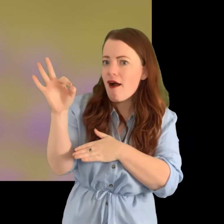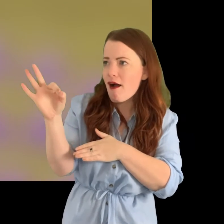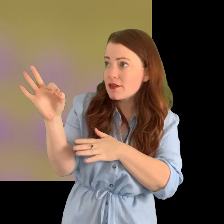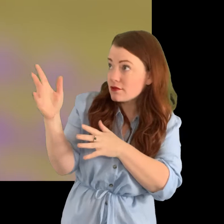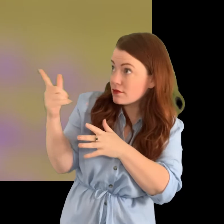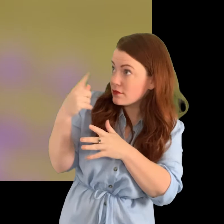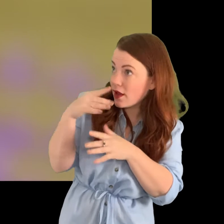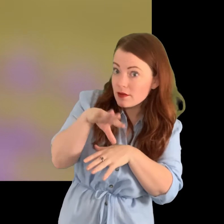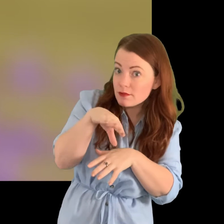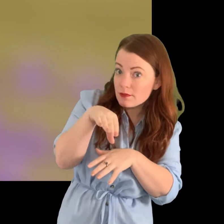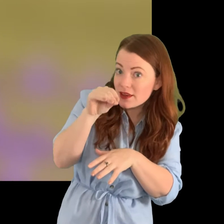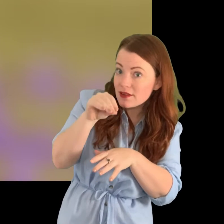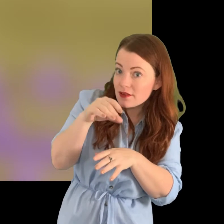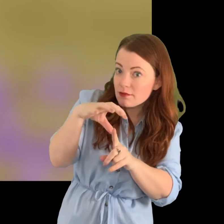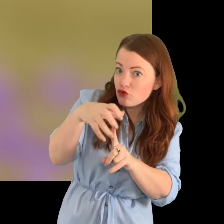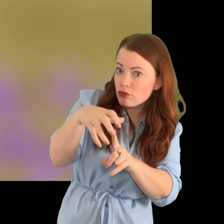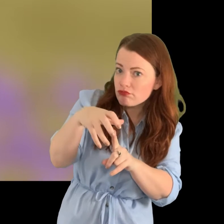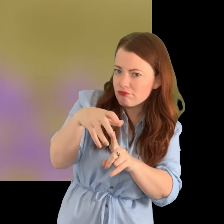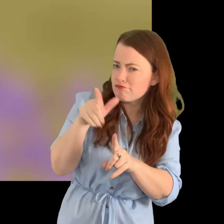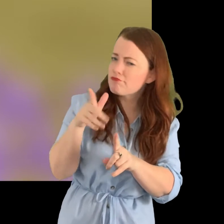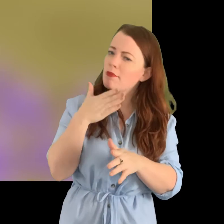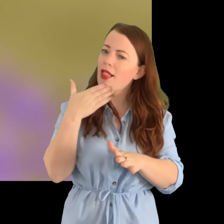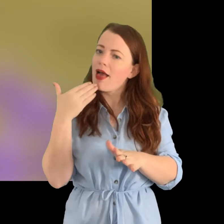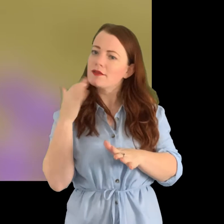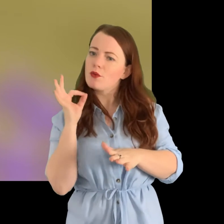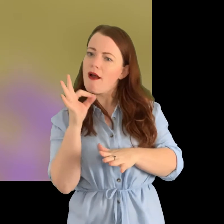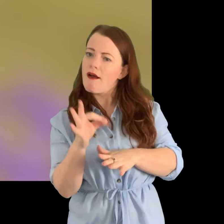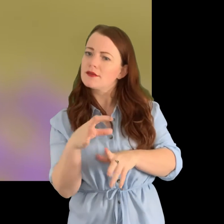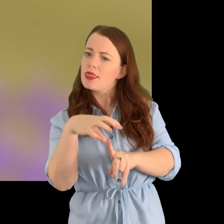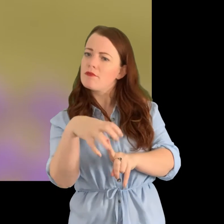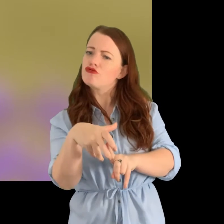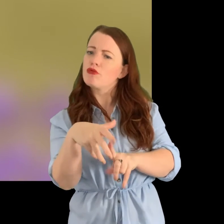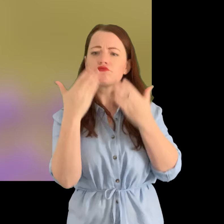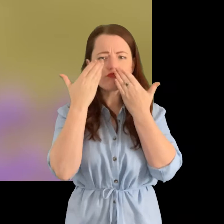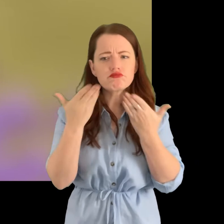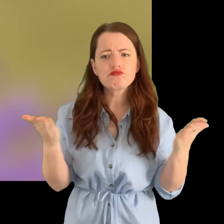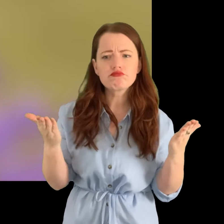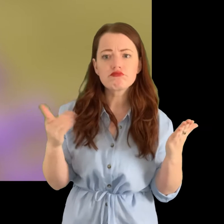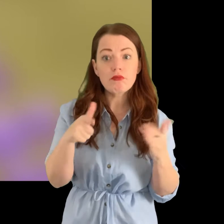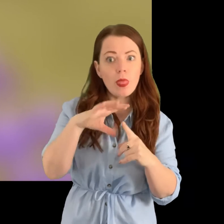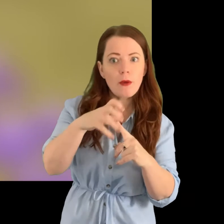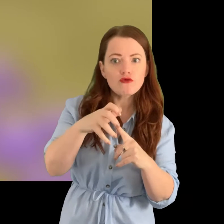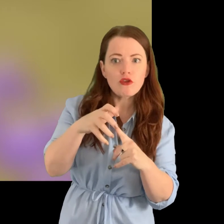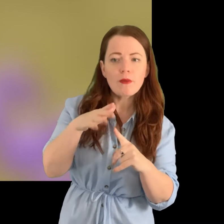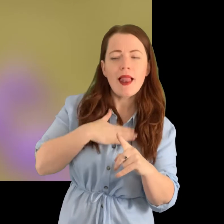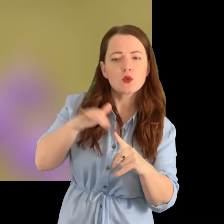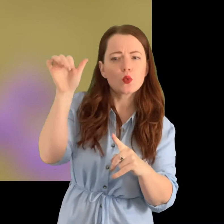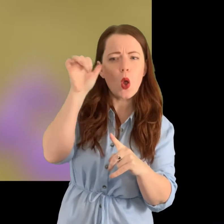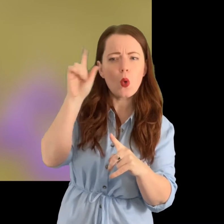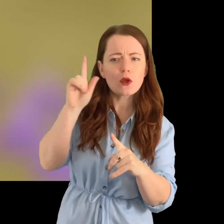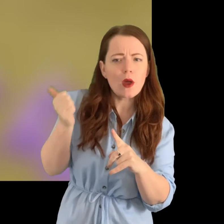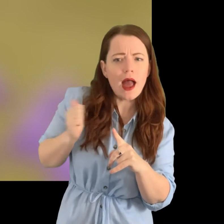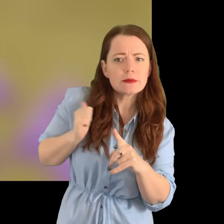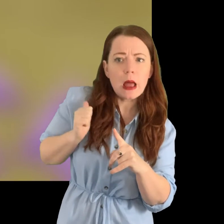ask, to pick a mushroom, any mushroom. It's, well, polite and, yes, respectful. And they like to